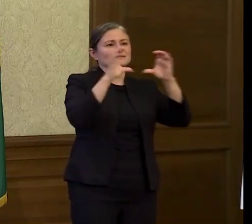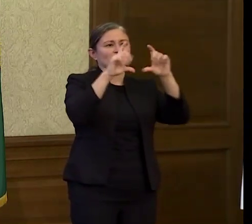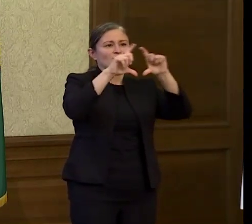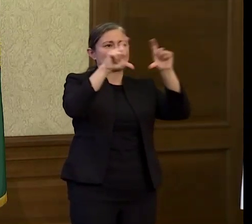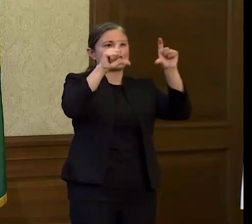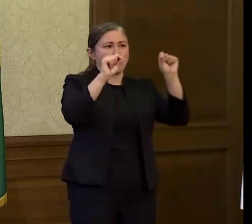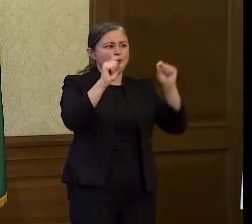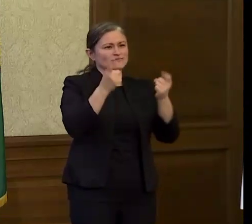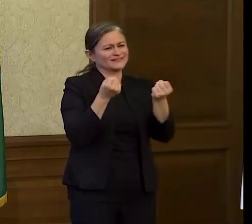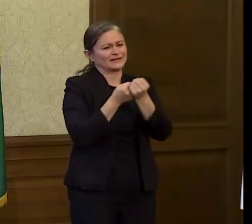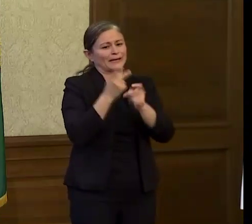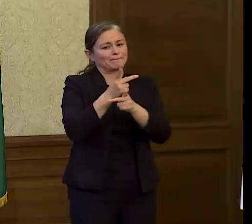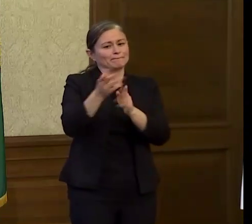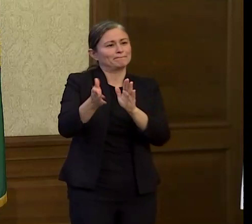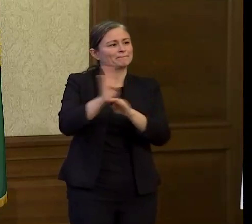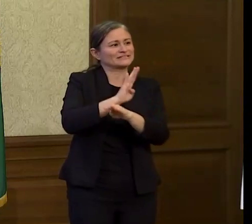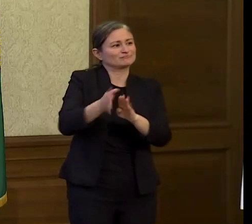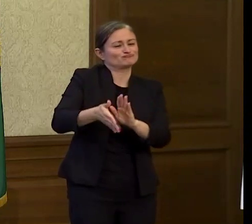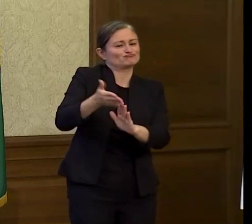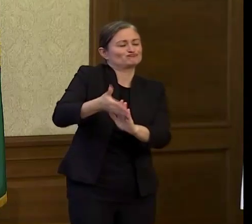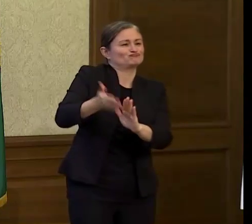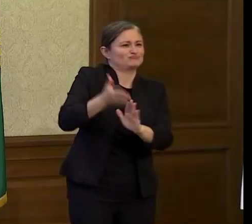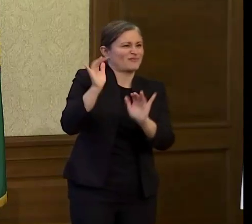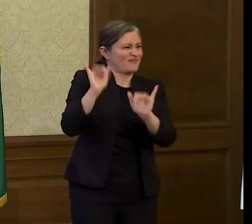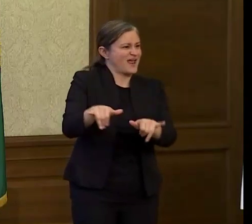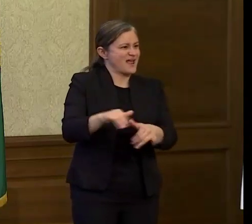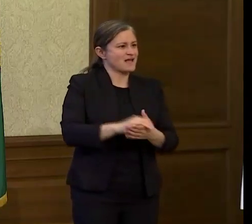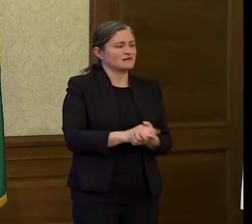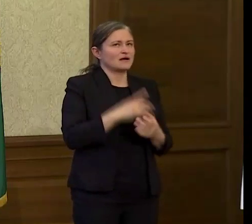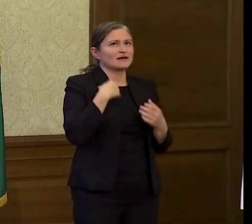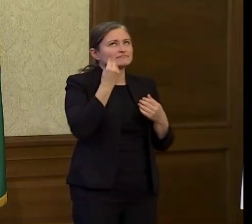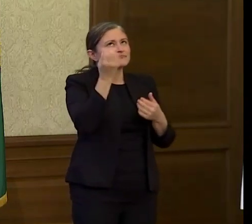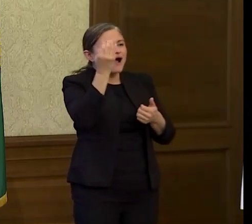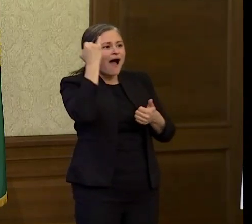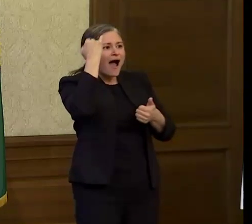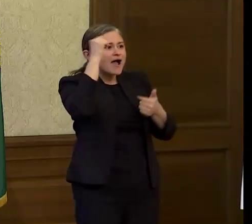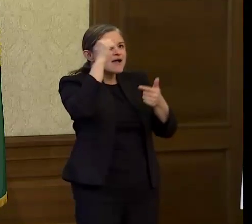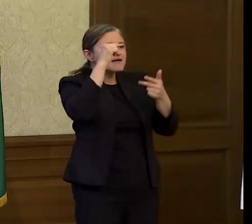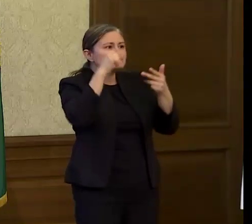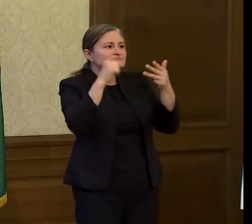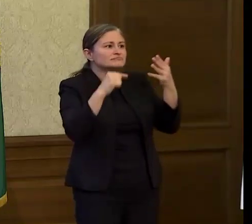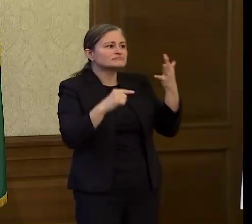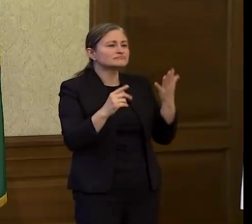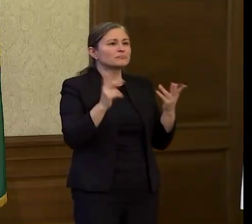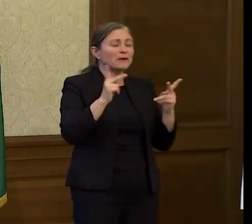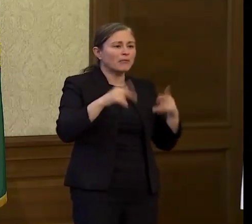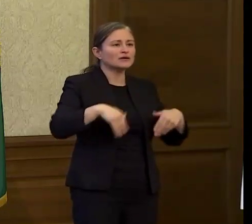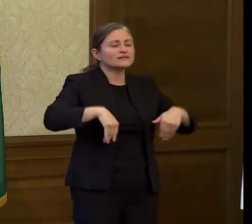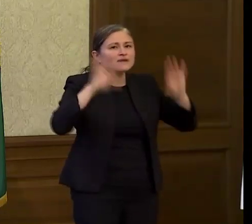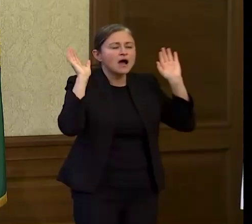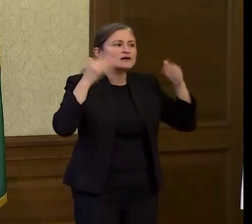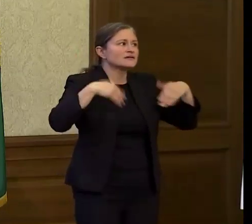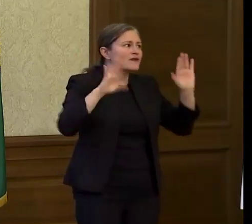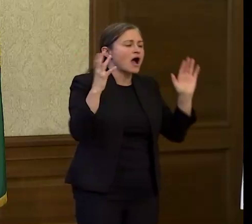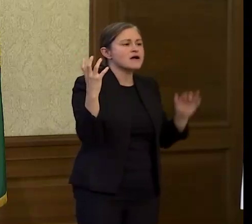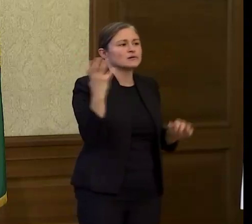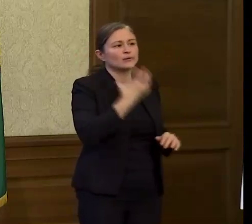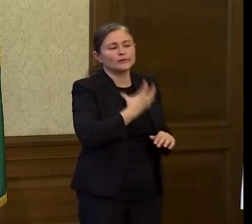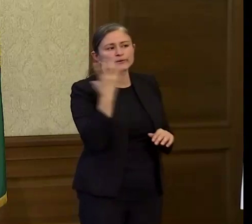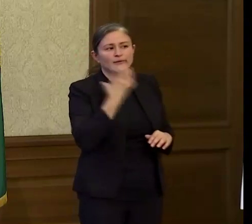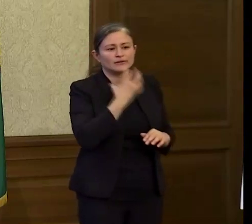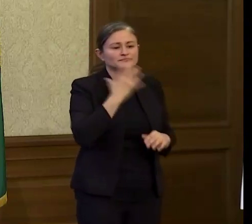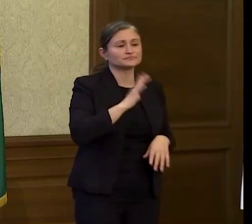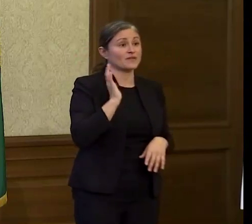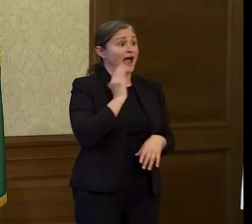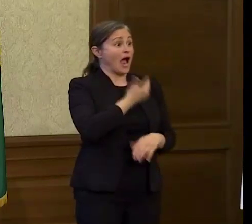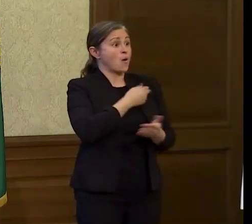of all kinds of sacrifices people are making. Like those of our nurses who are leaving their